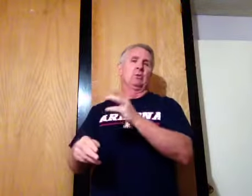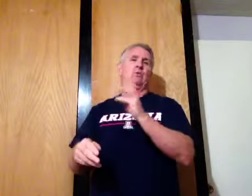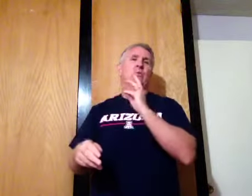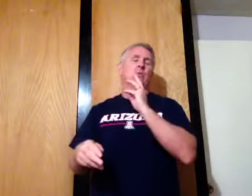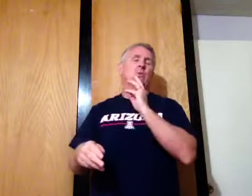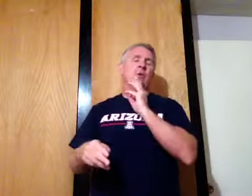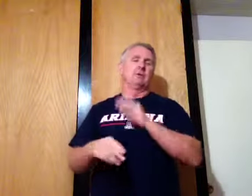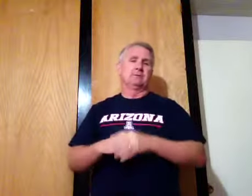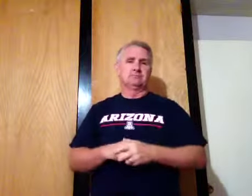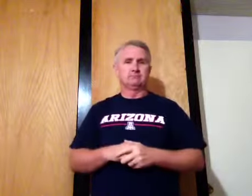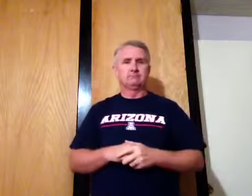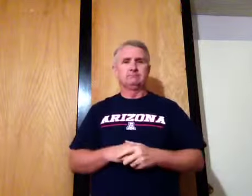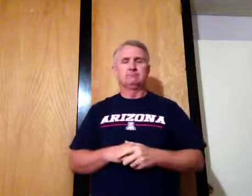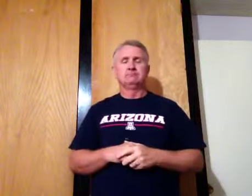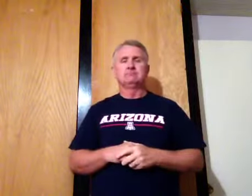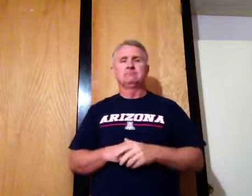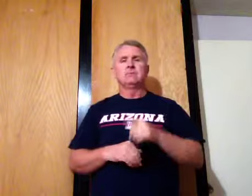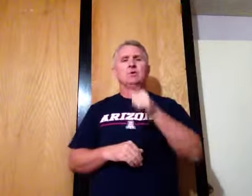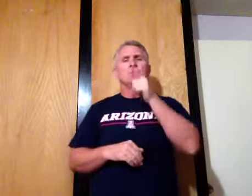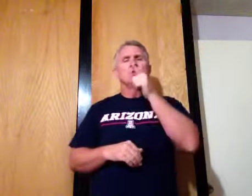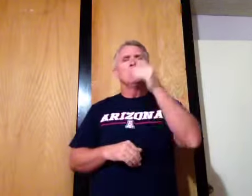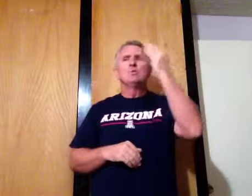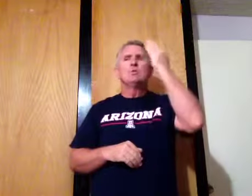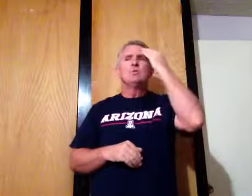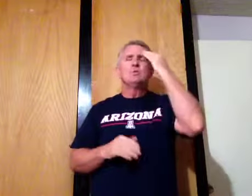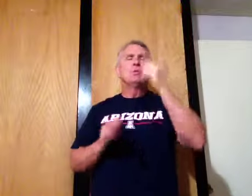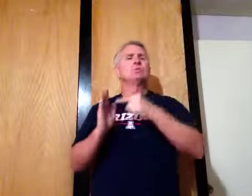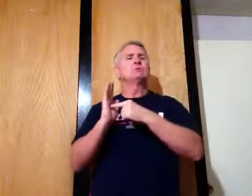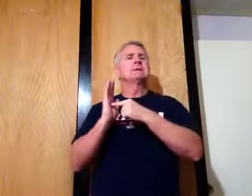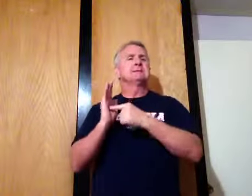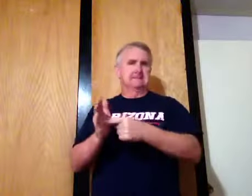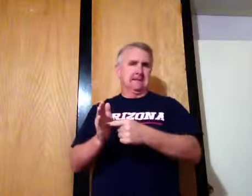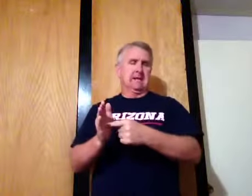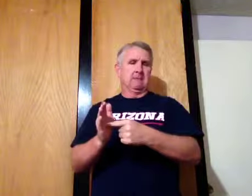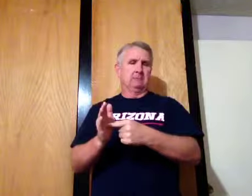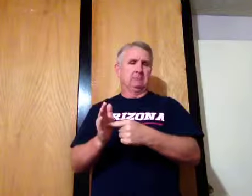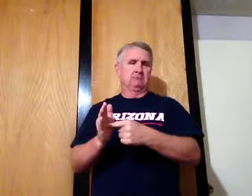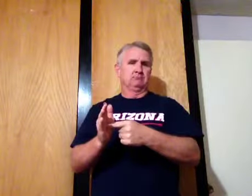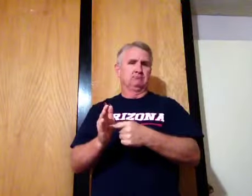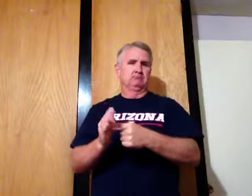Anybody think they can give a good example of condensation?